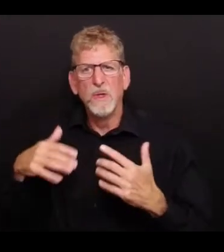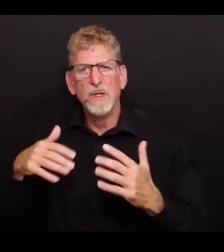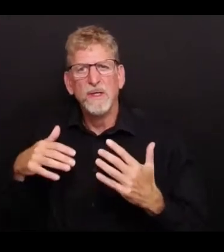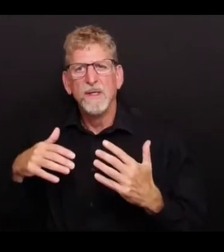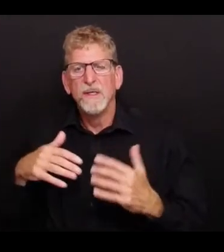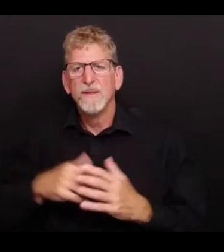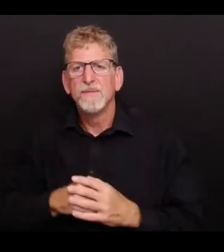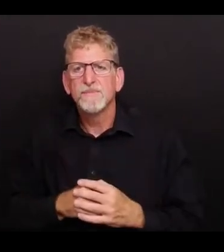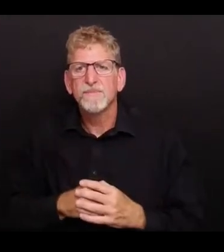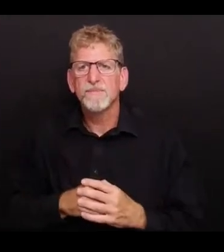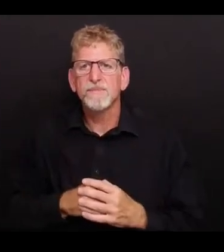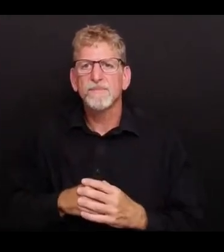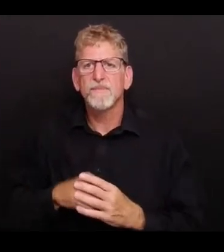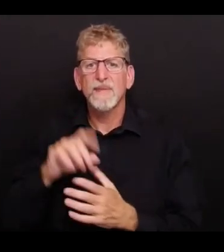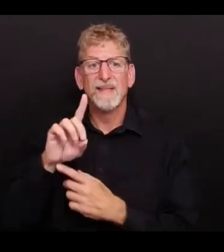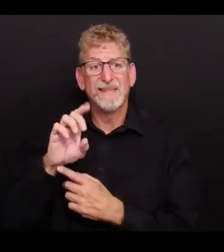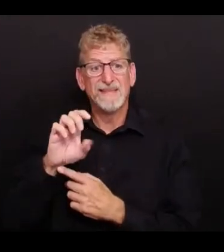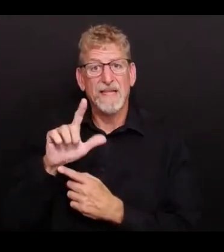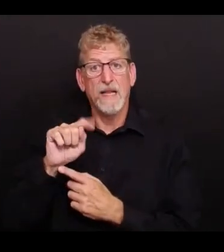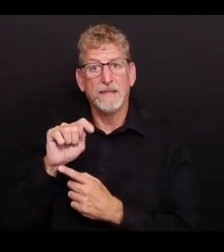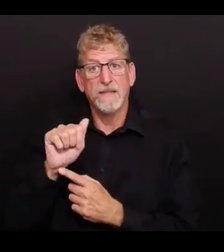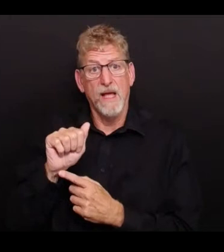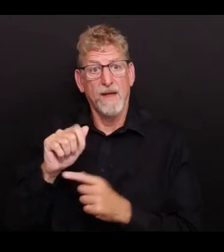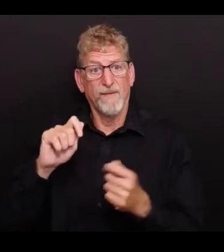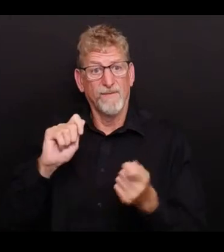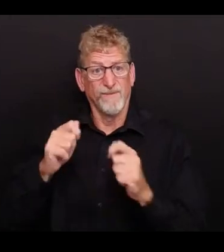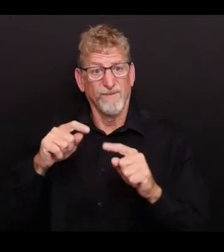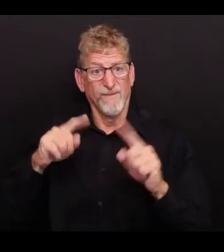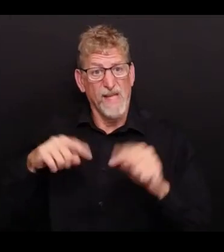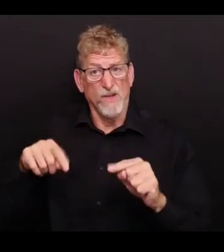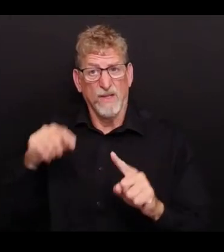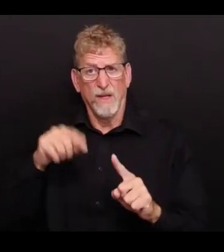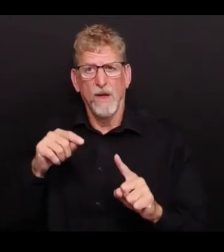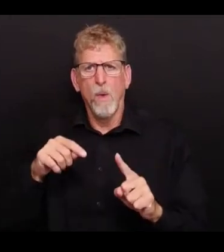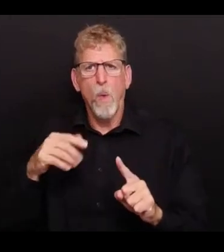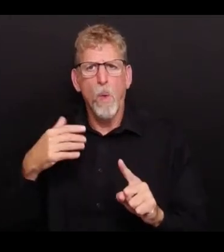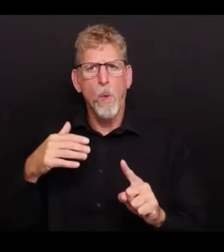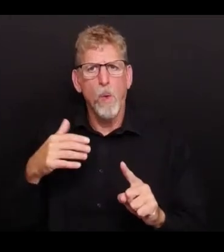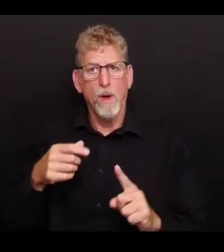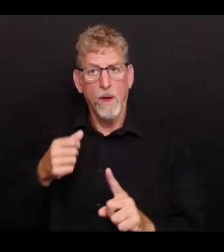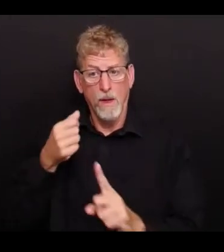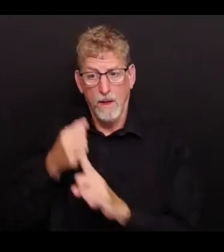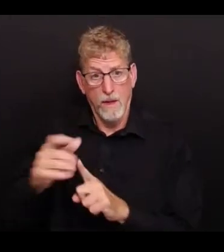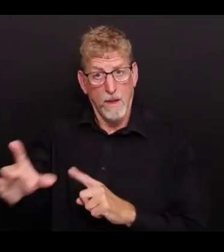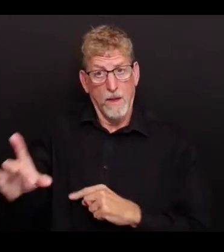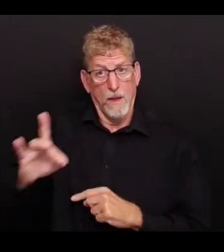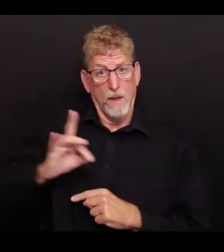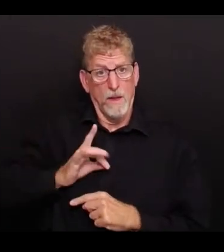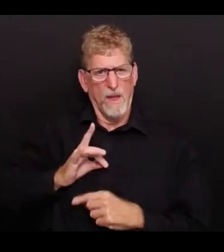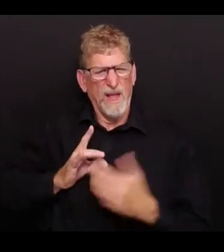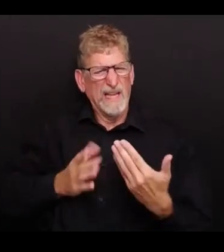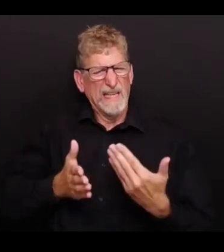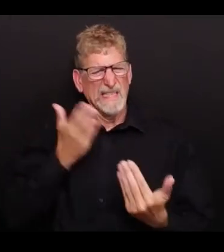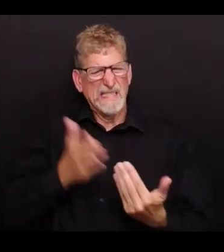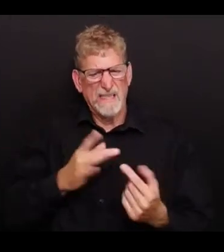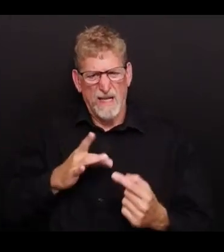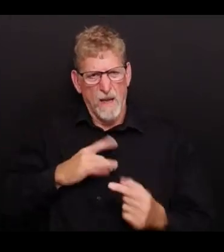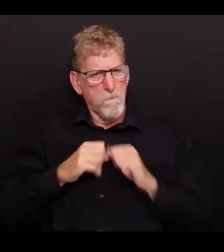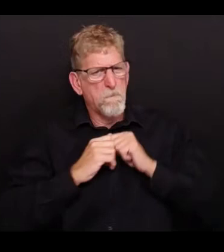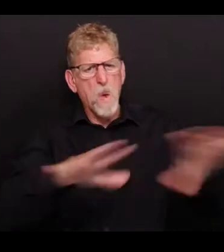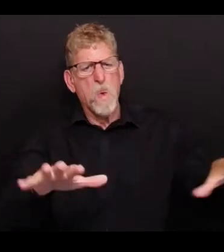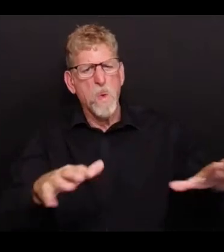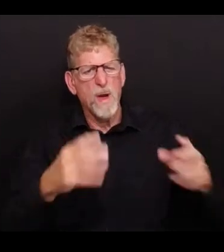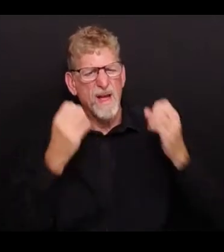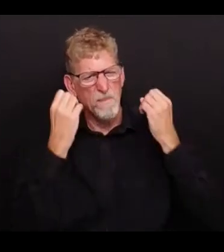positive. This is not occurring in isolation. As Commissioner Malcolm and Commissioner Mueller both indicated, the more layered prevention